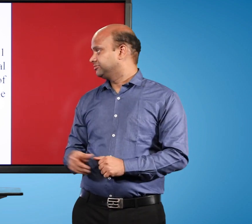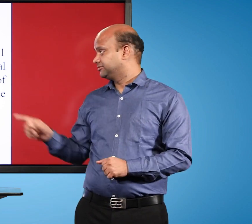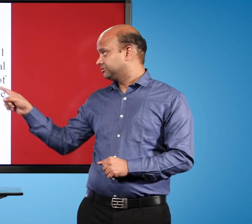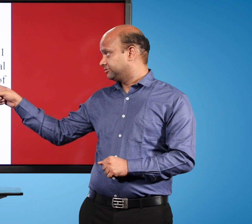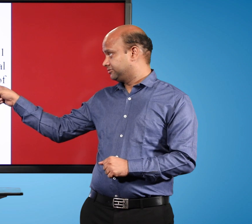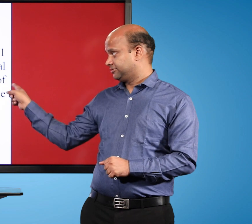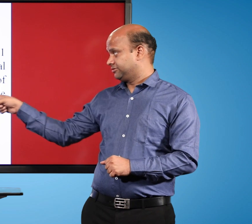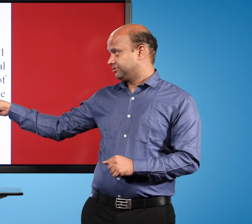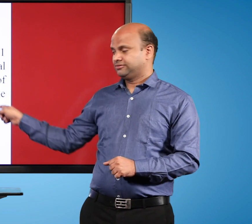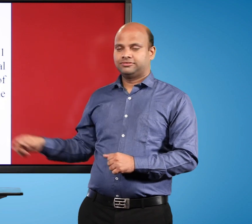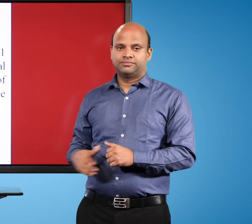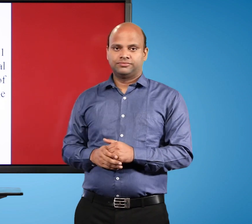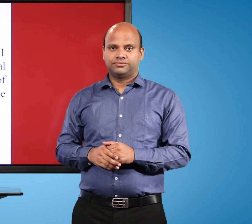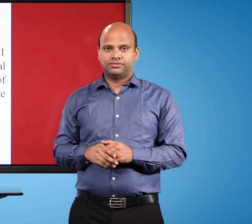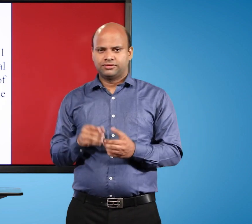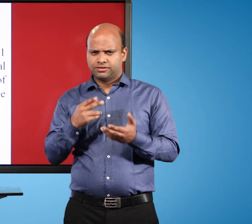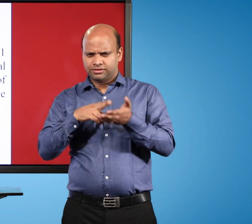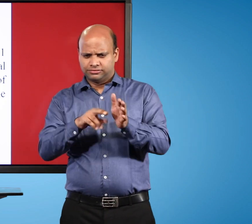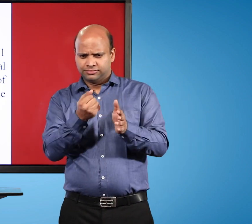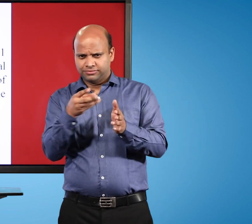To the collection of natural numbers,